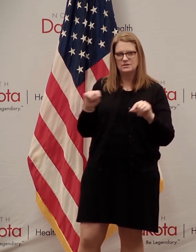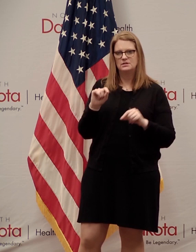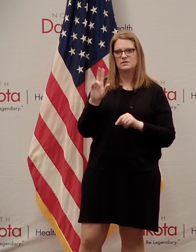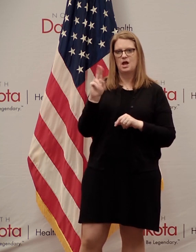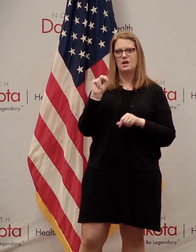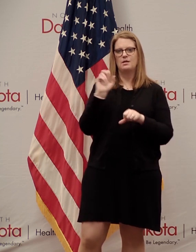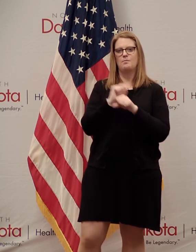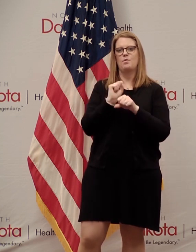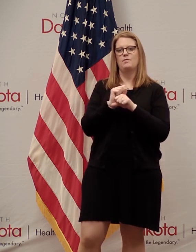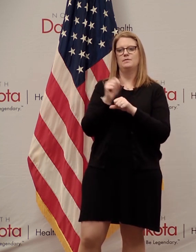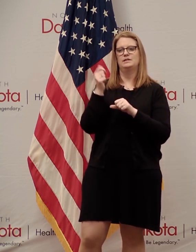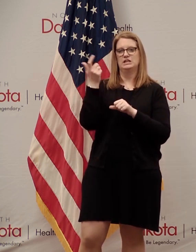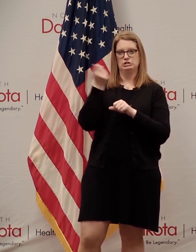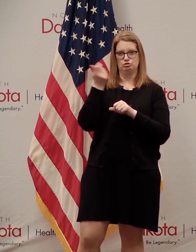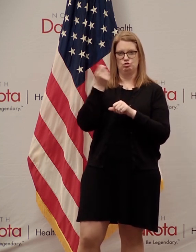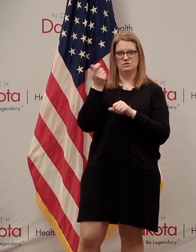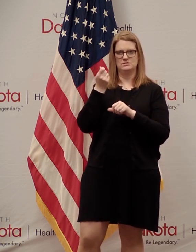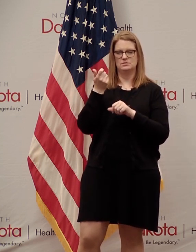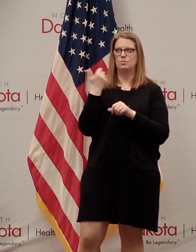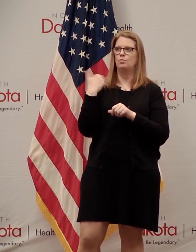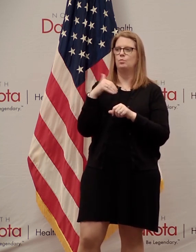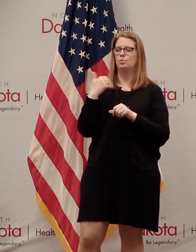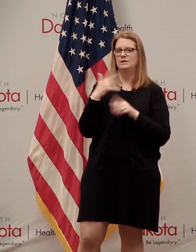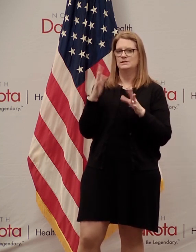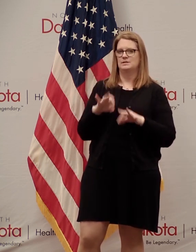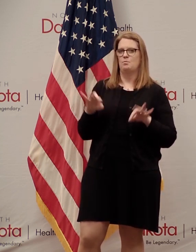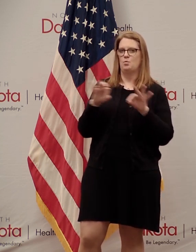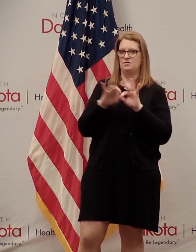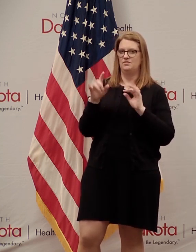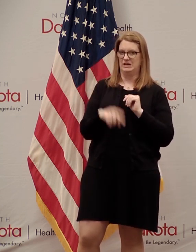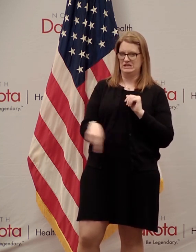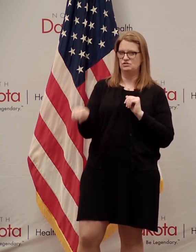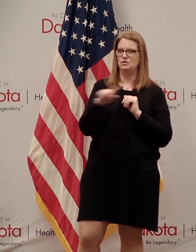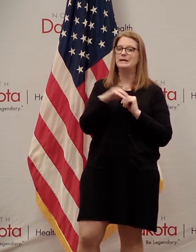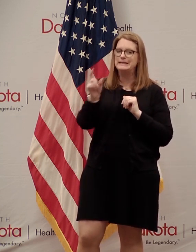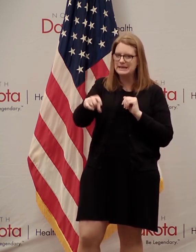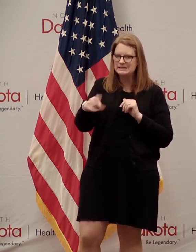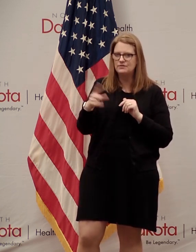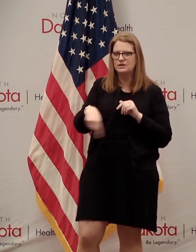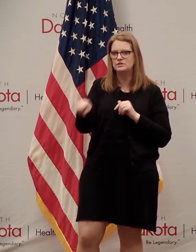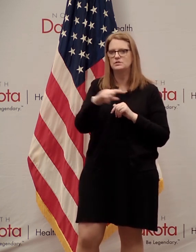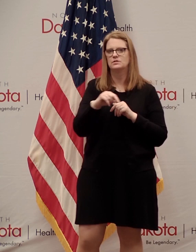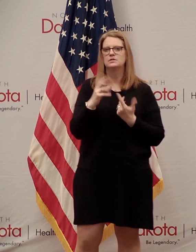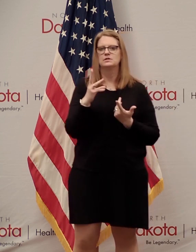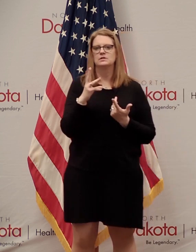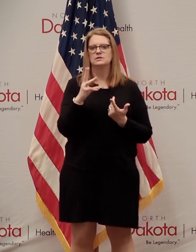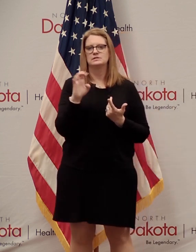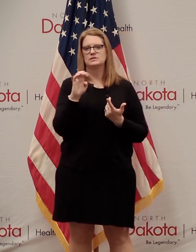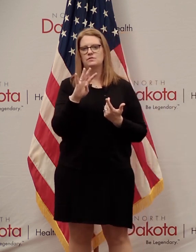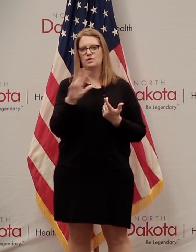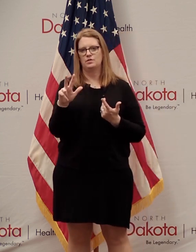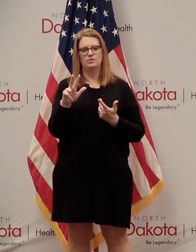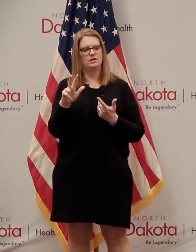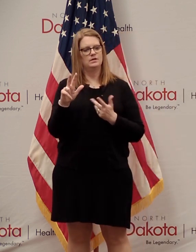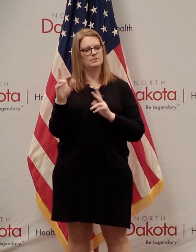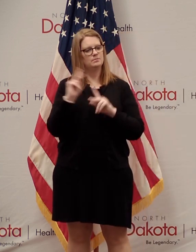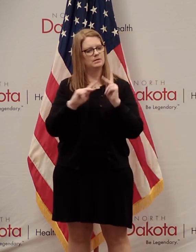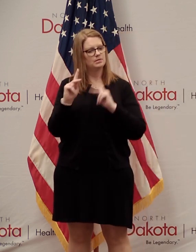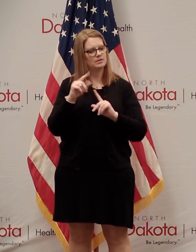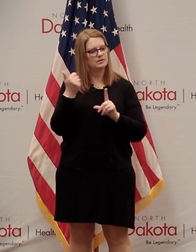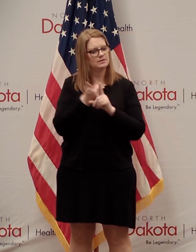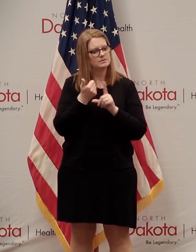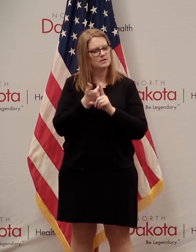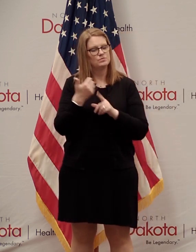insurance, are a critical necessity for each of you, and that would again be the 6,453 people that are in that. These were people that